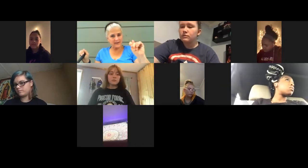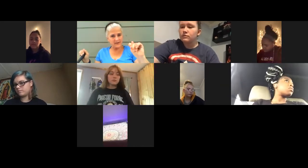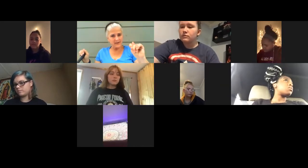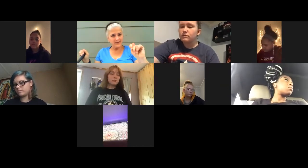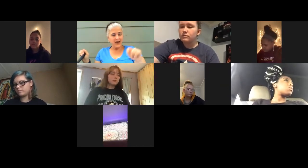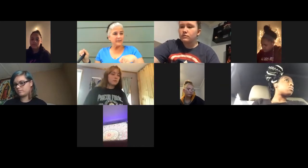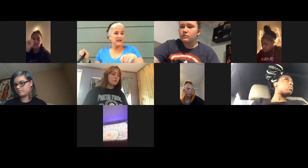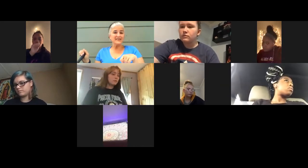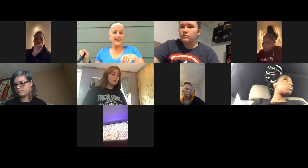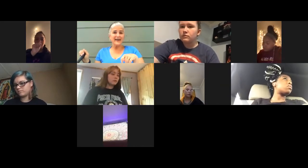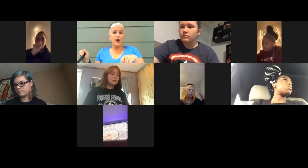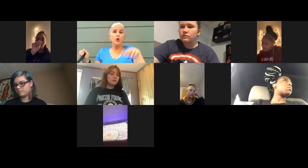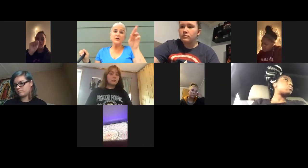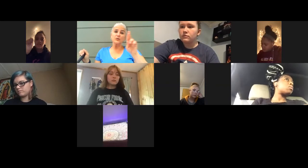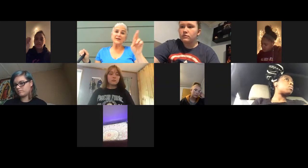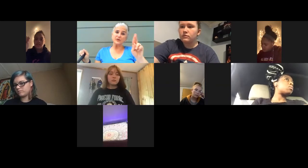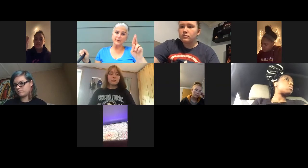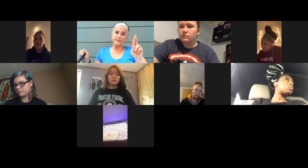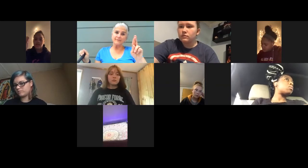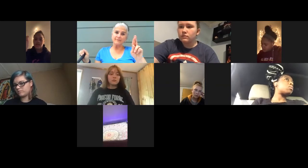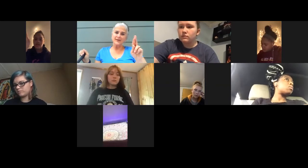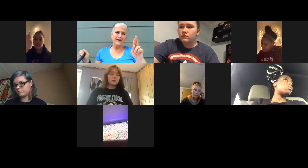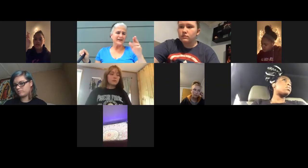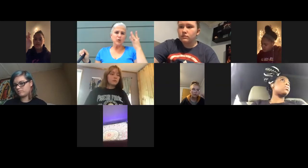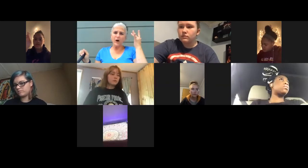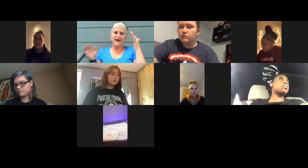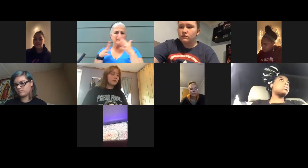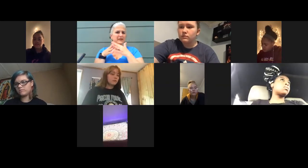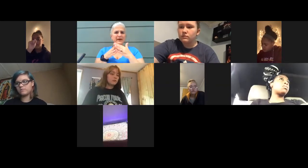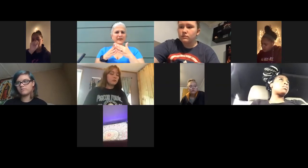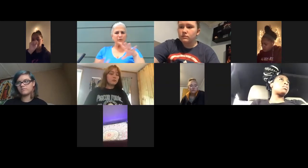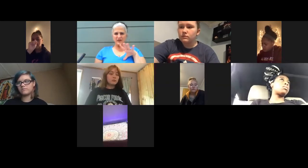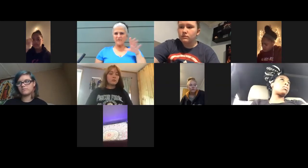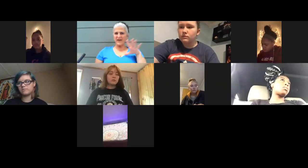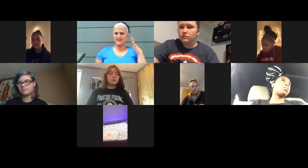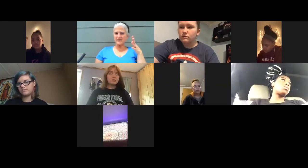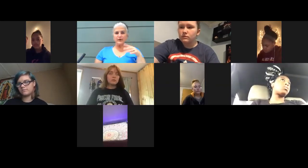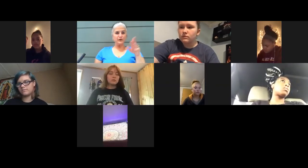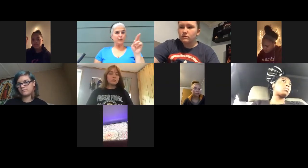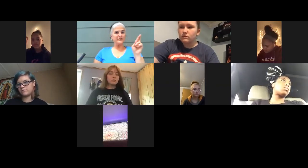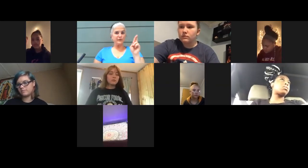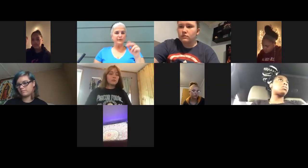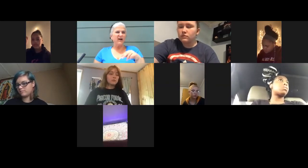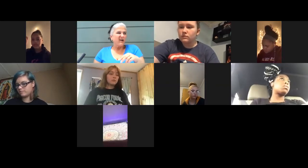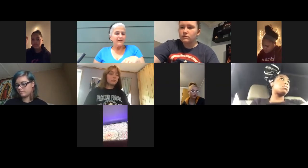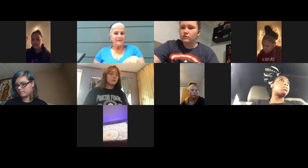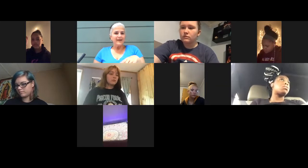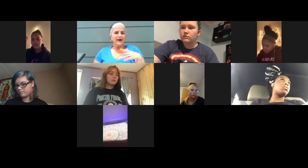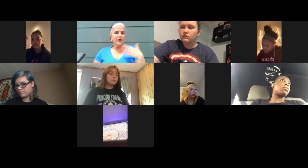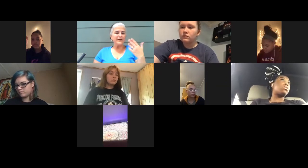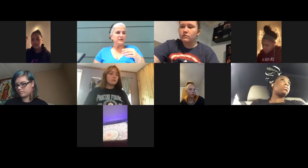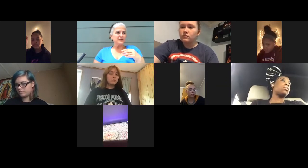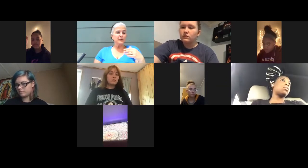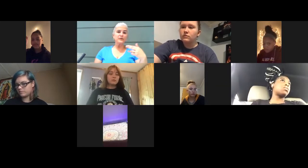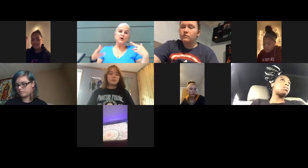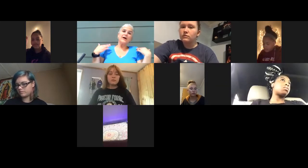your toilets? I'm not gonna say, where's the restroom? I don't know why, but in America, we're so fancy, we use restroom.